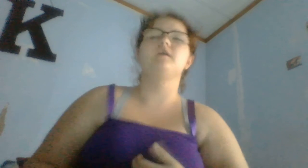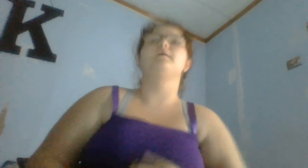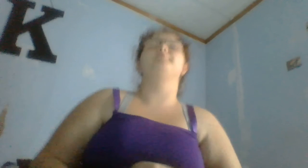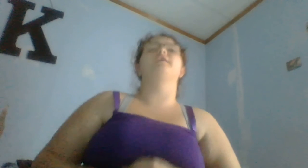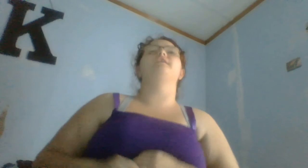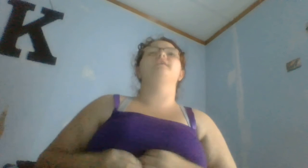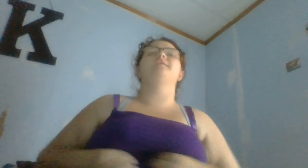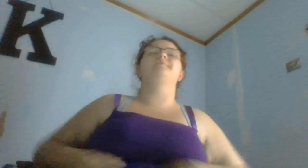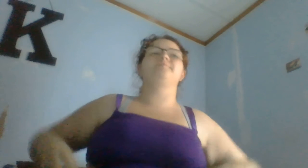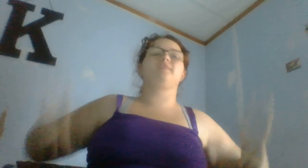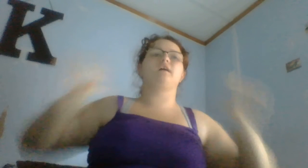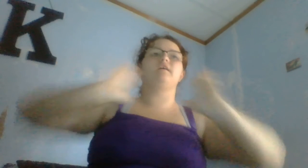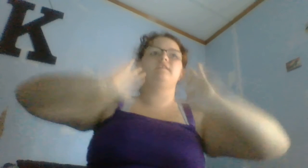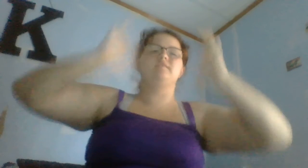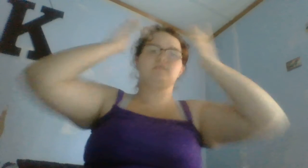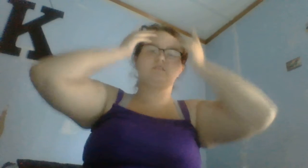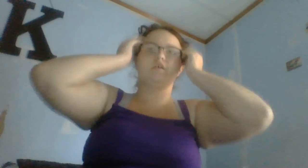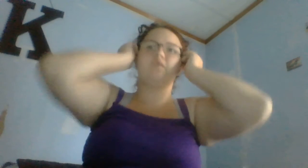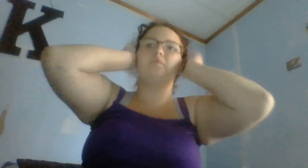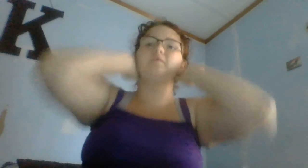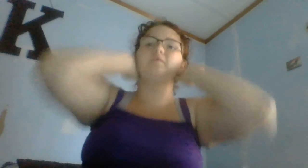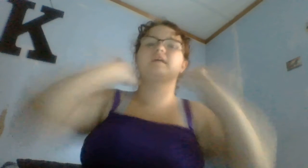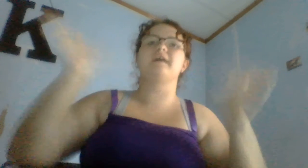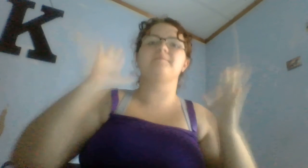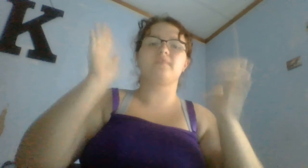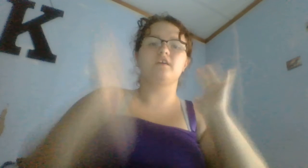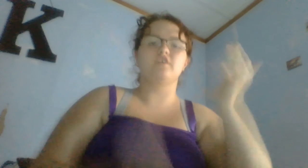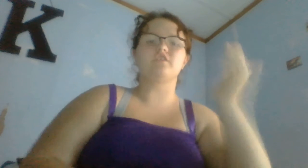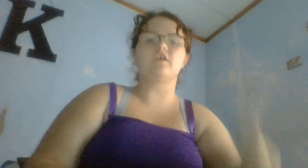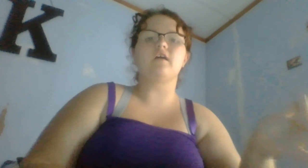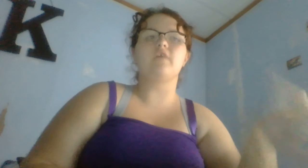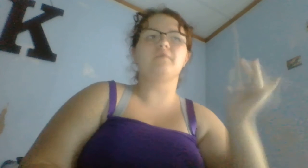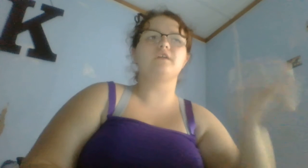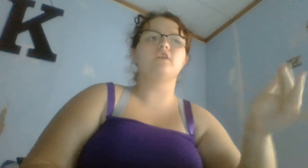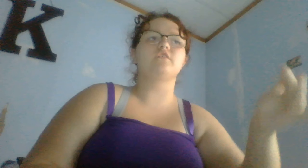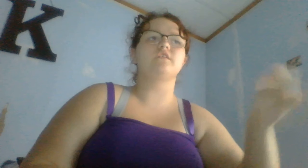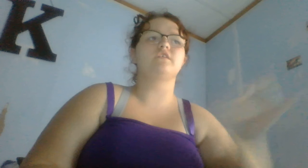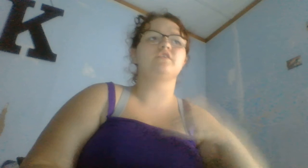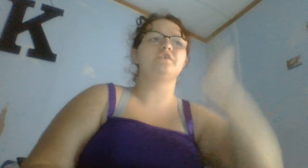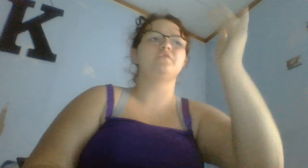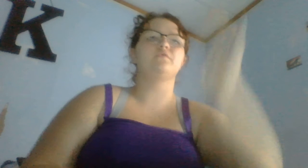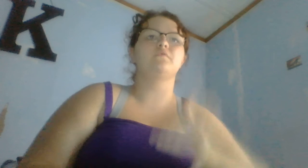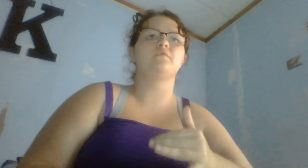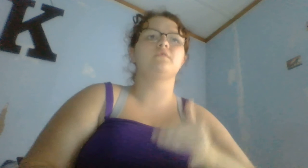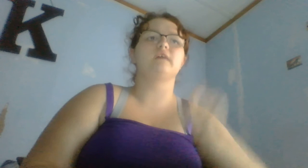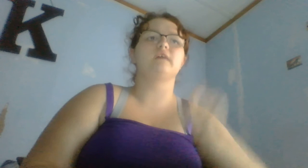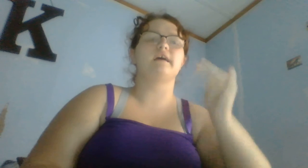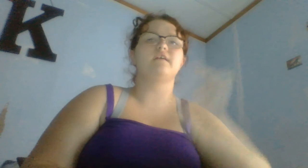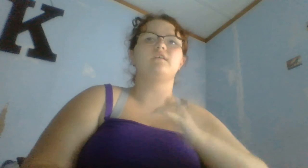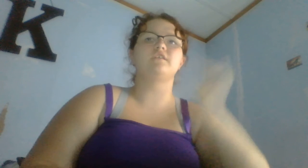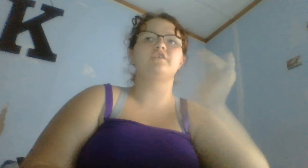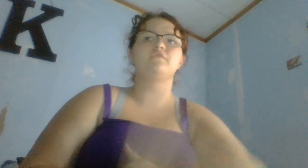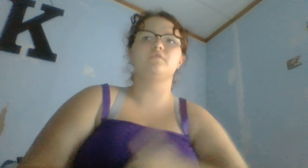but um uh so yeah you start off one dollars until you hit until you